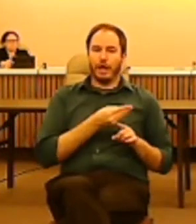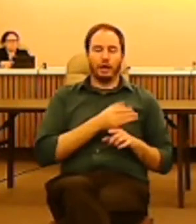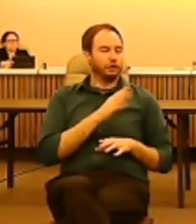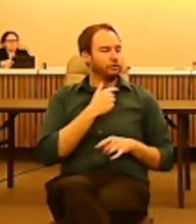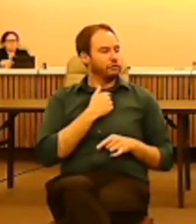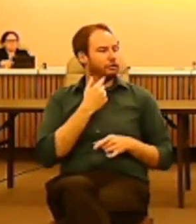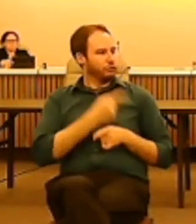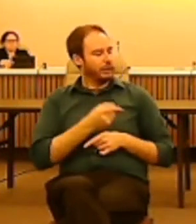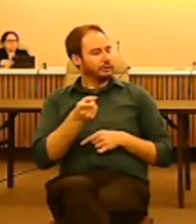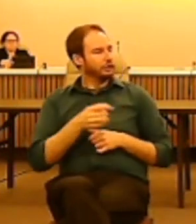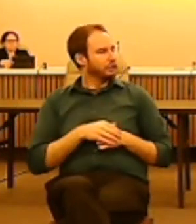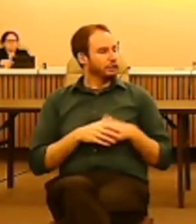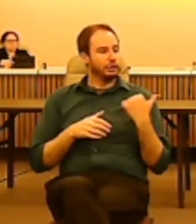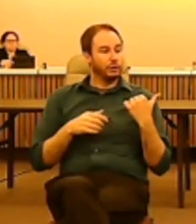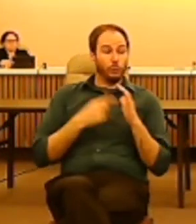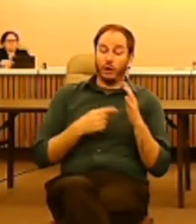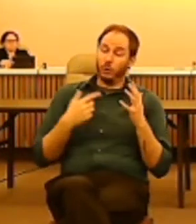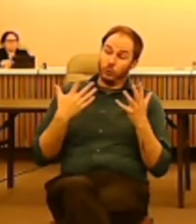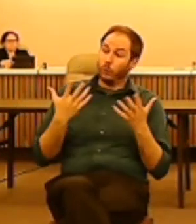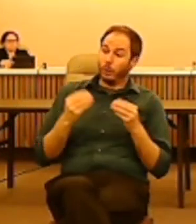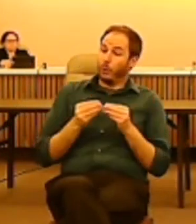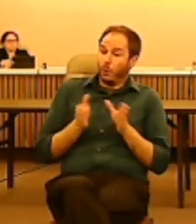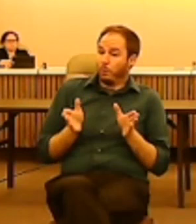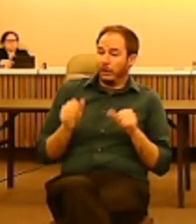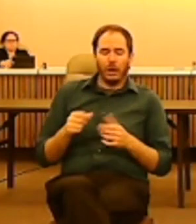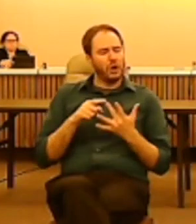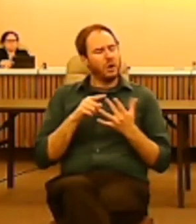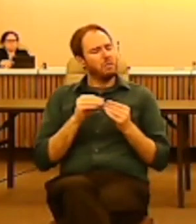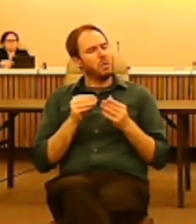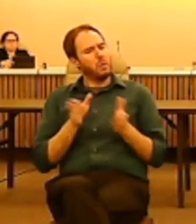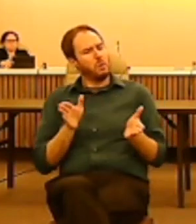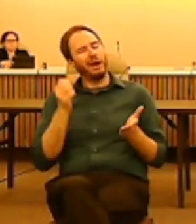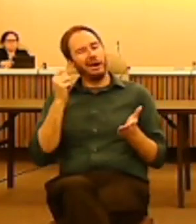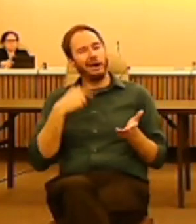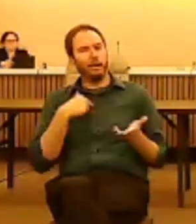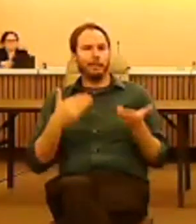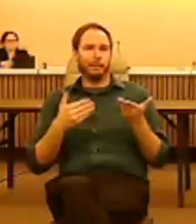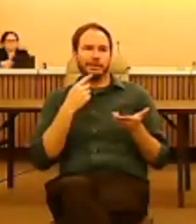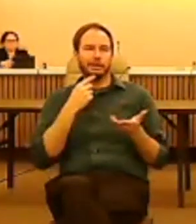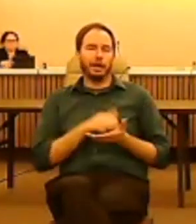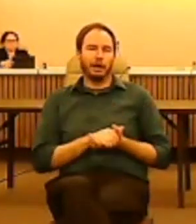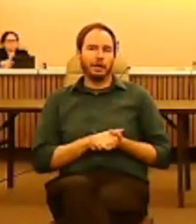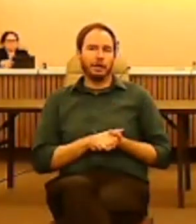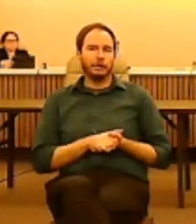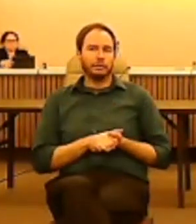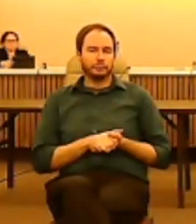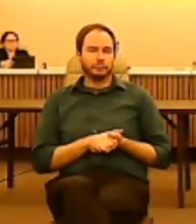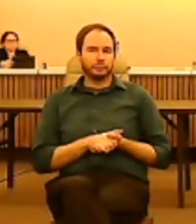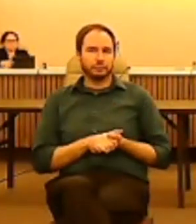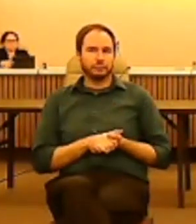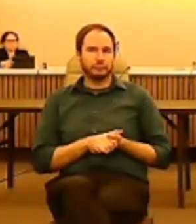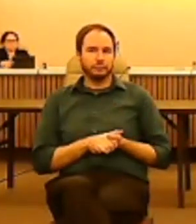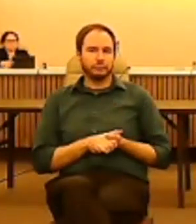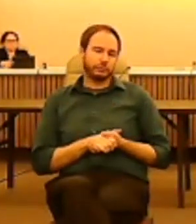You're right. Yep. That's what we wanted it to be more open, right? It is more open, although I will also say in